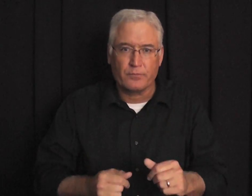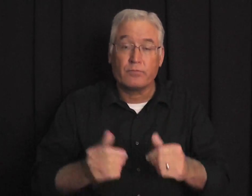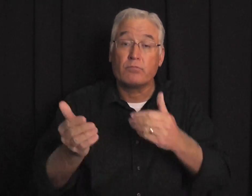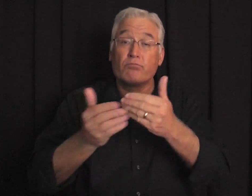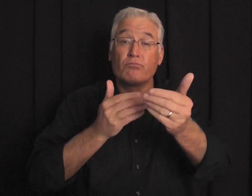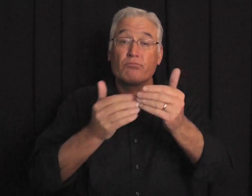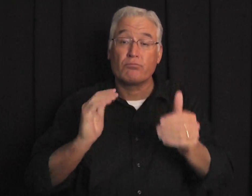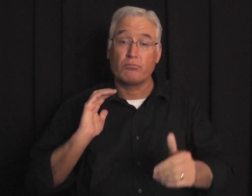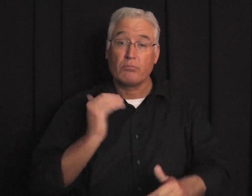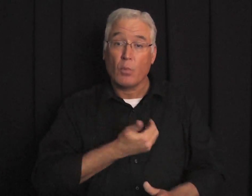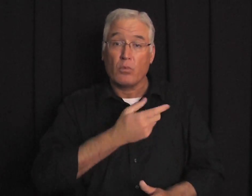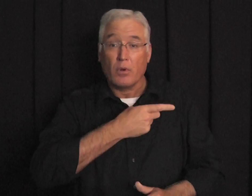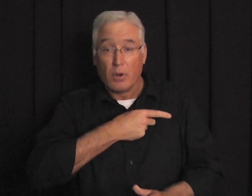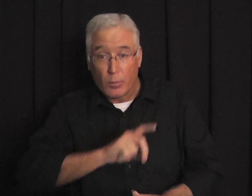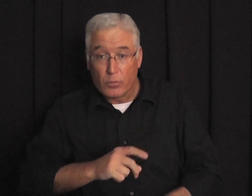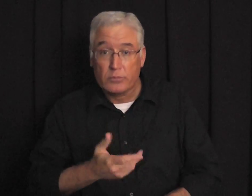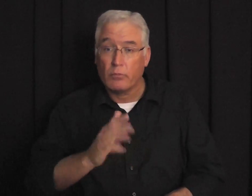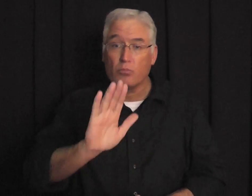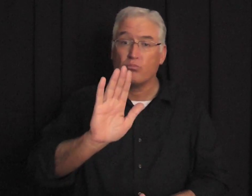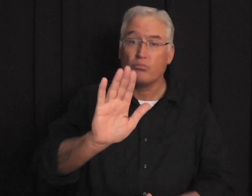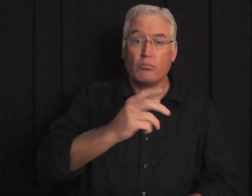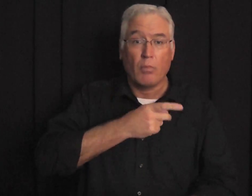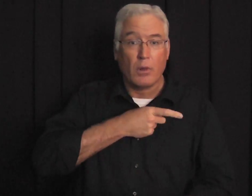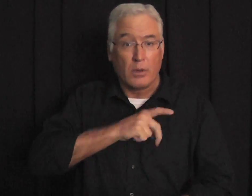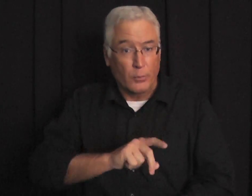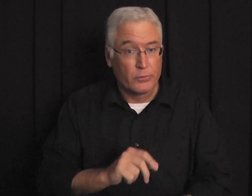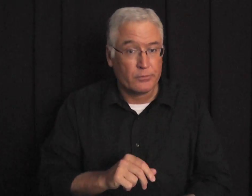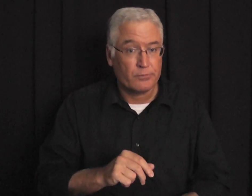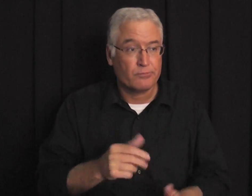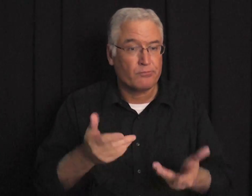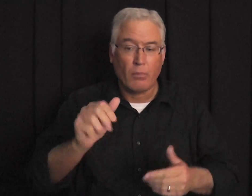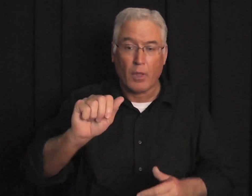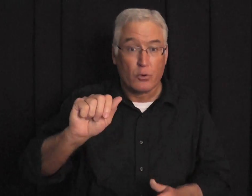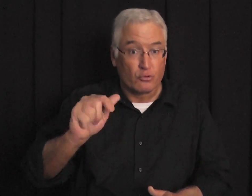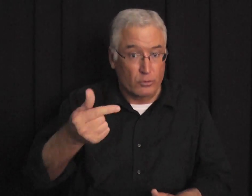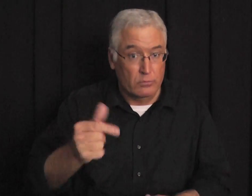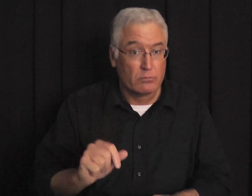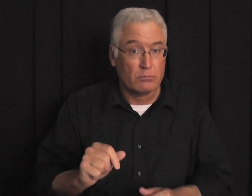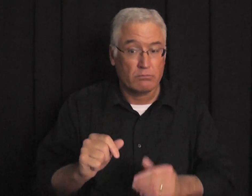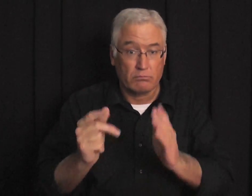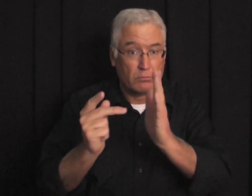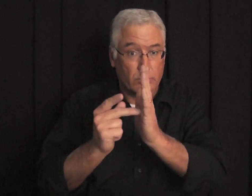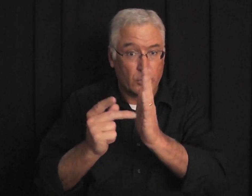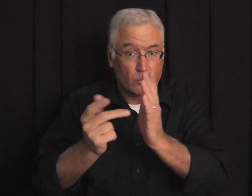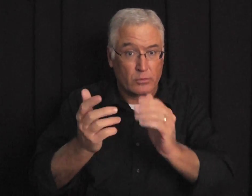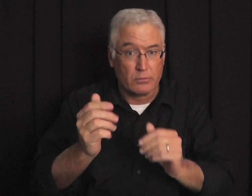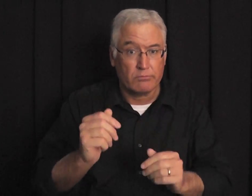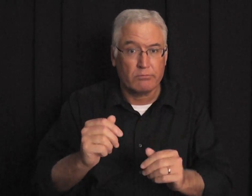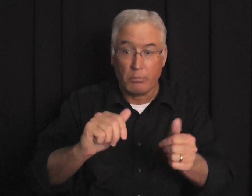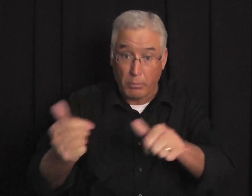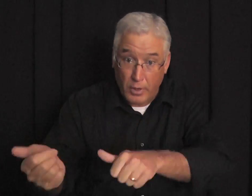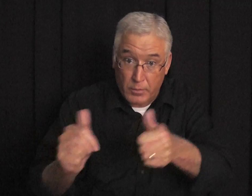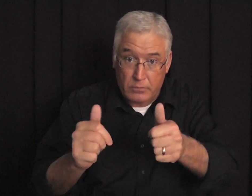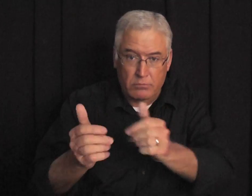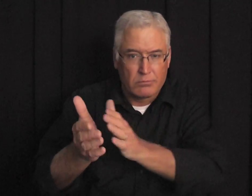to. It could be that you are a denomination of something like, let's say, Assembly of God, or Presbyterian,